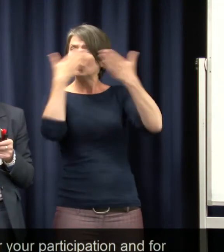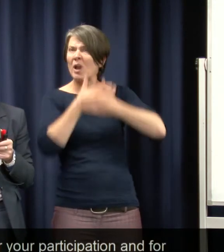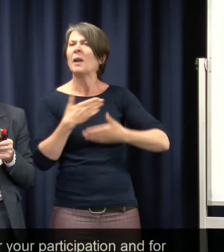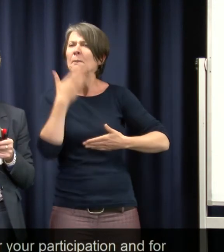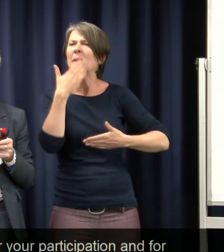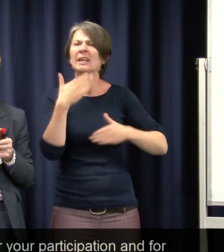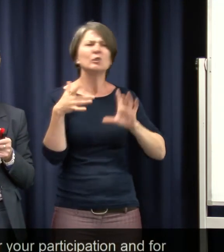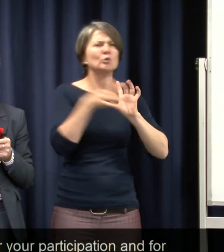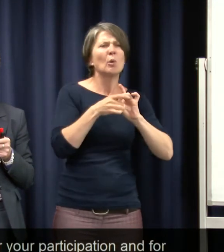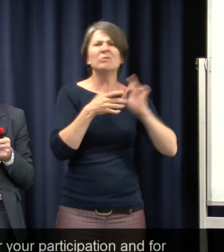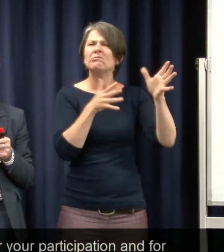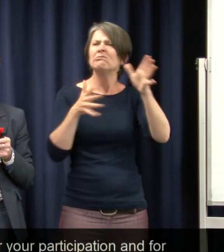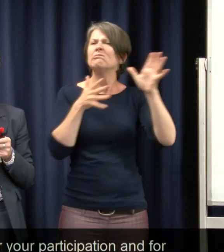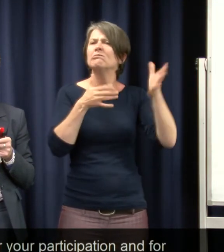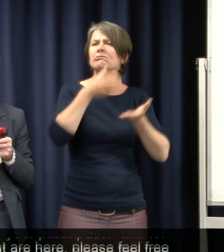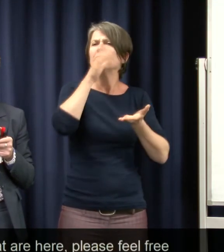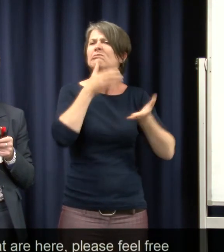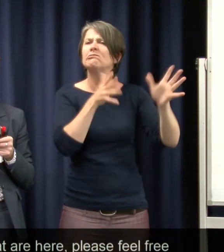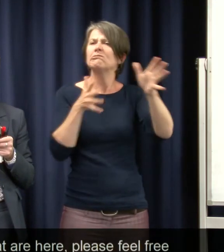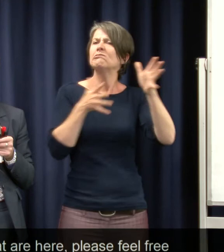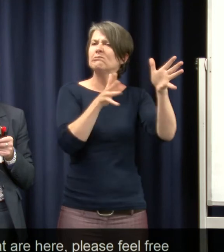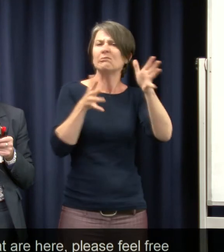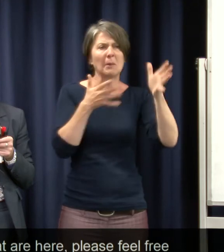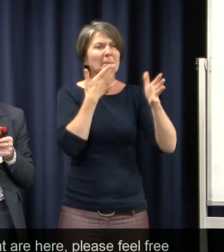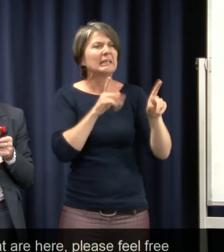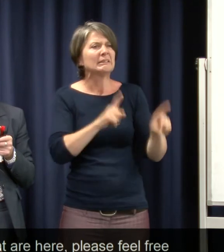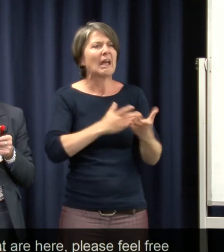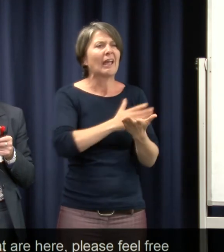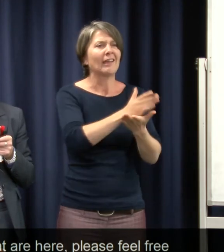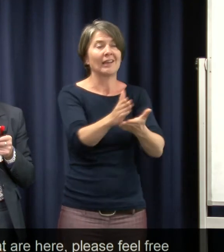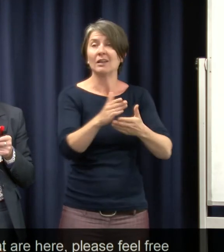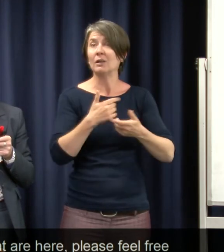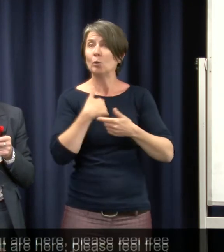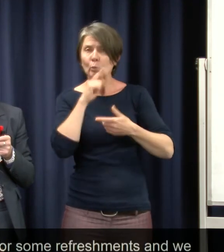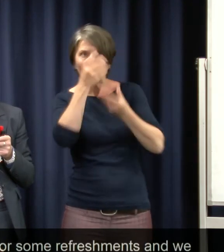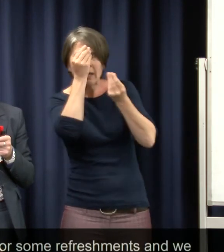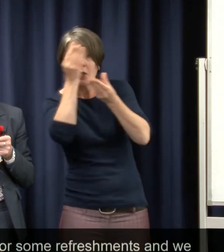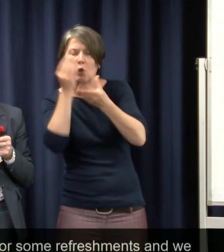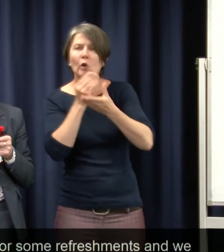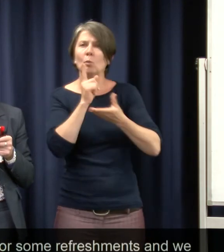stay around for some refreshments, and we'll keep you updated about the process